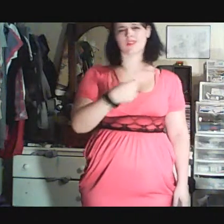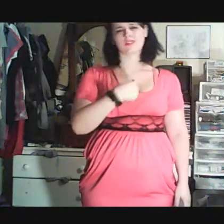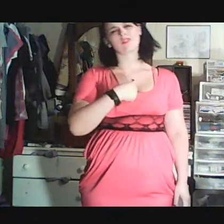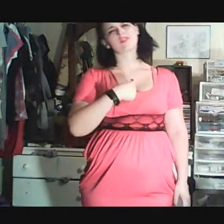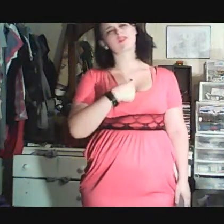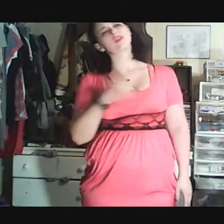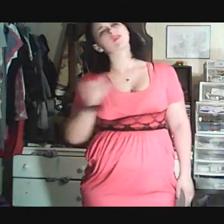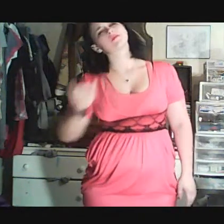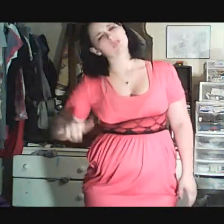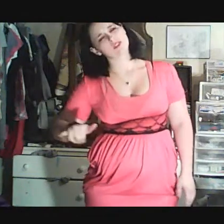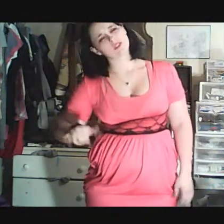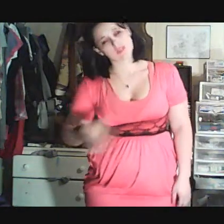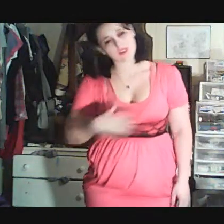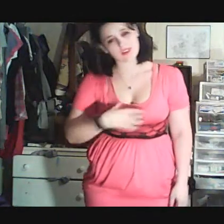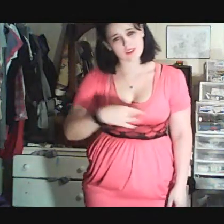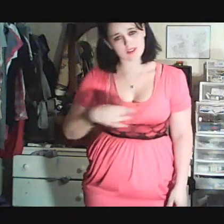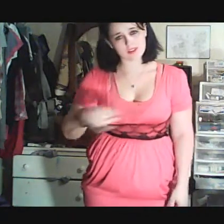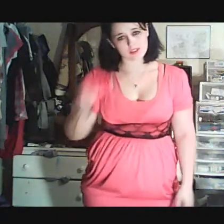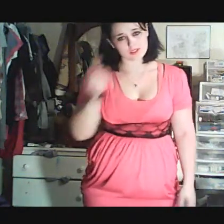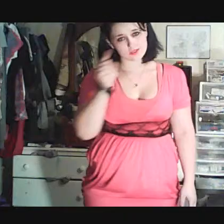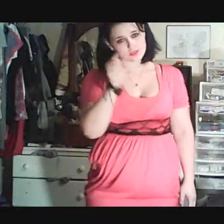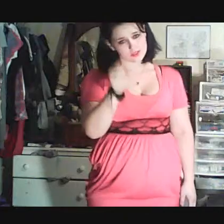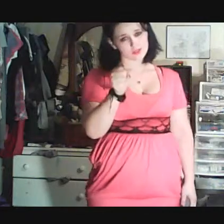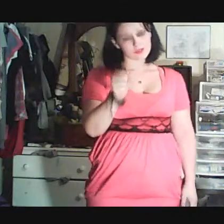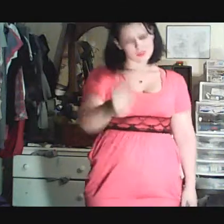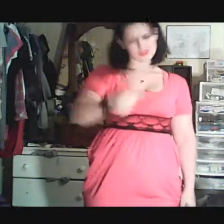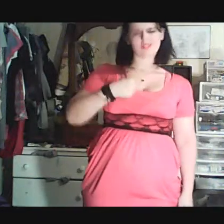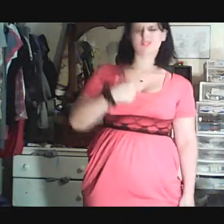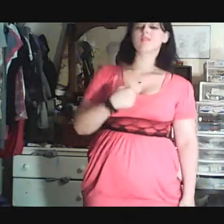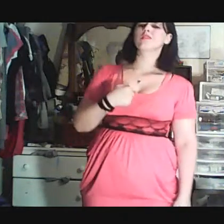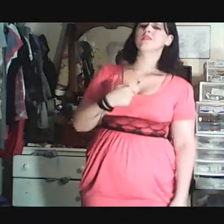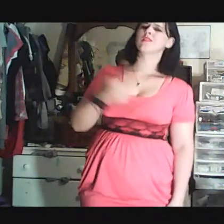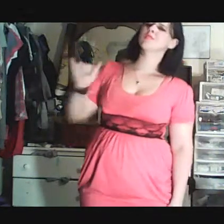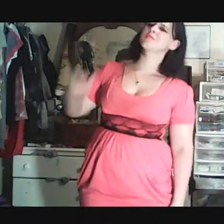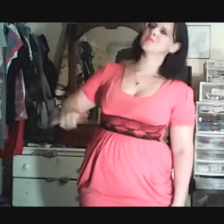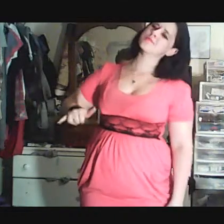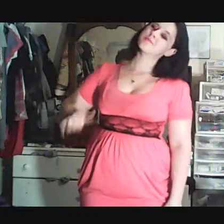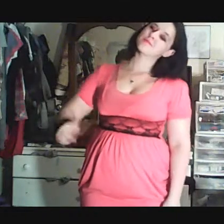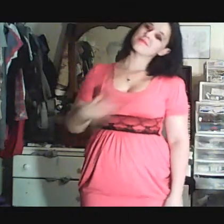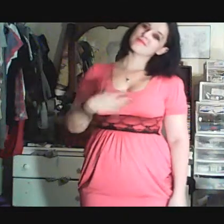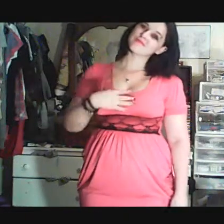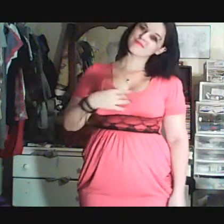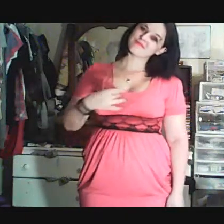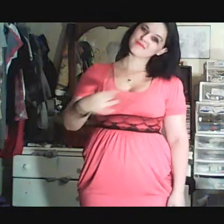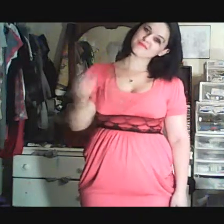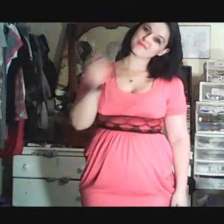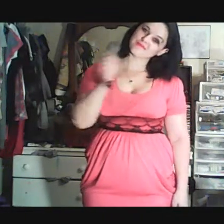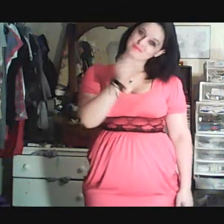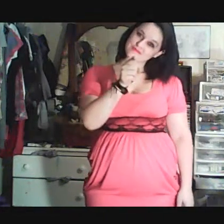I'm still into you. I'm still into you.